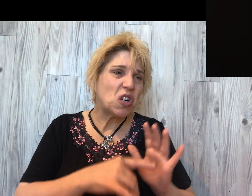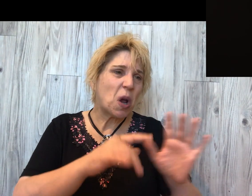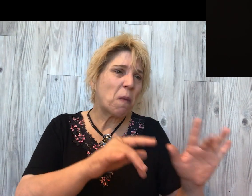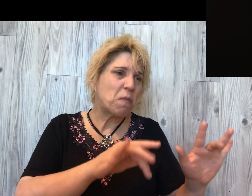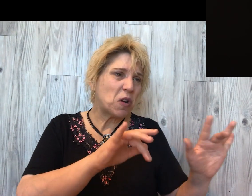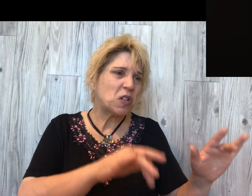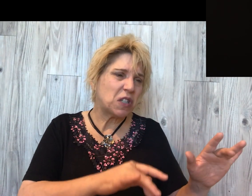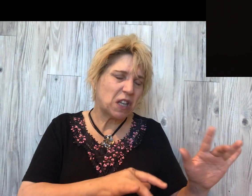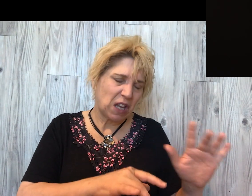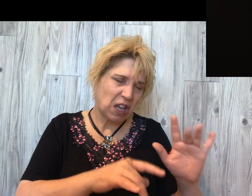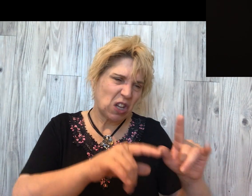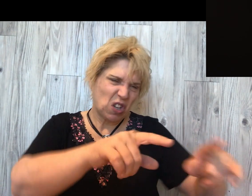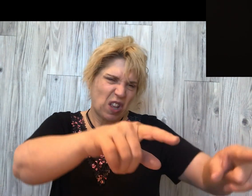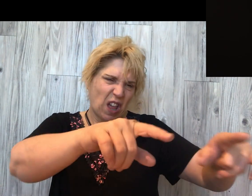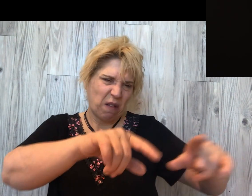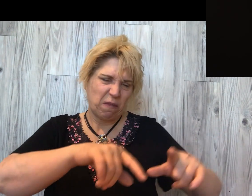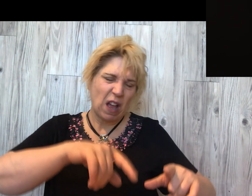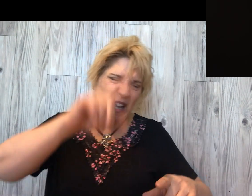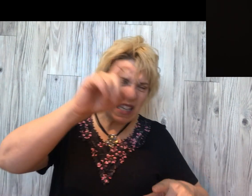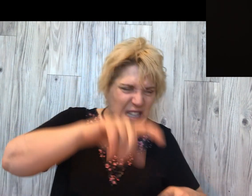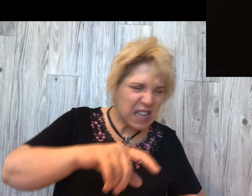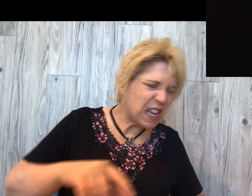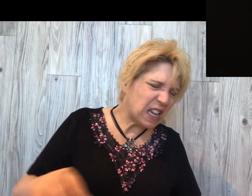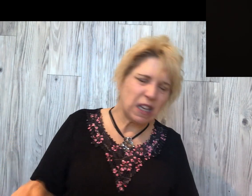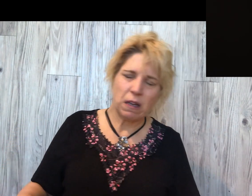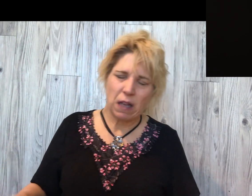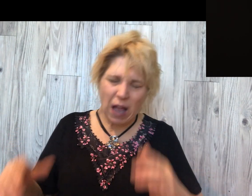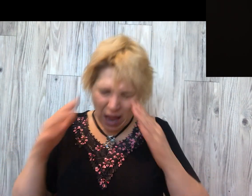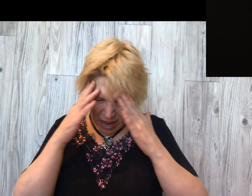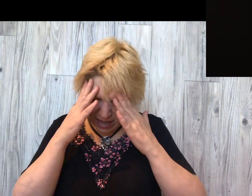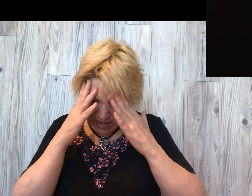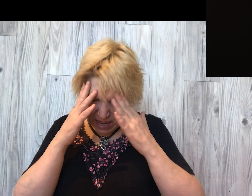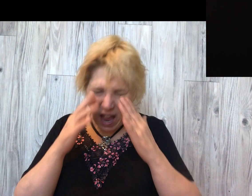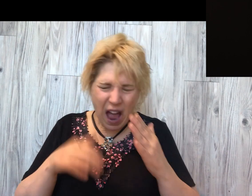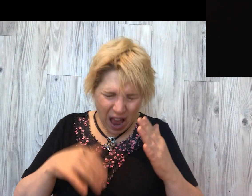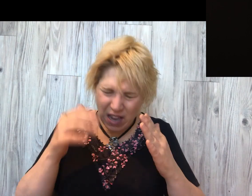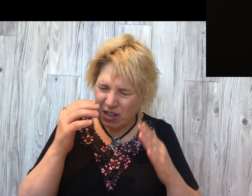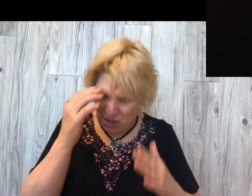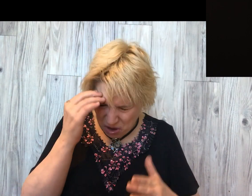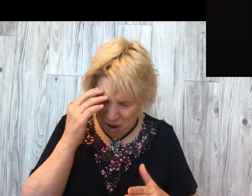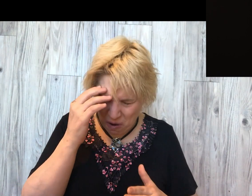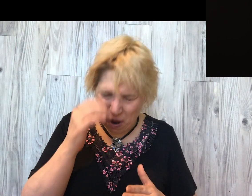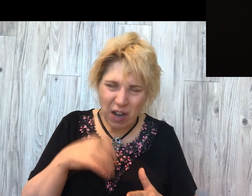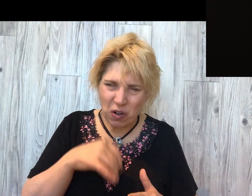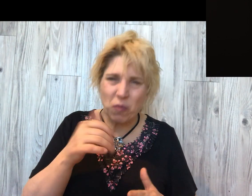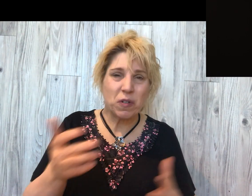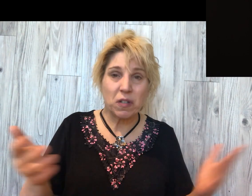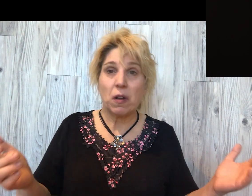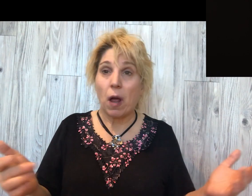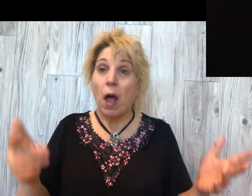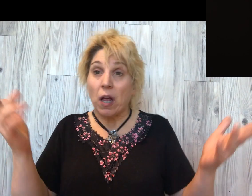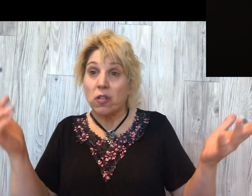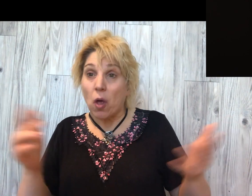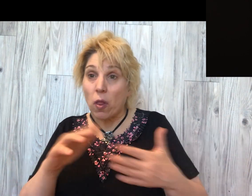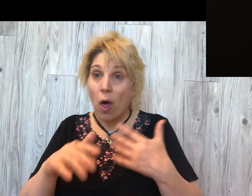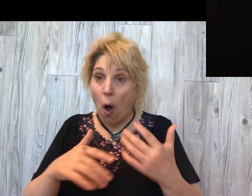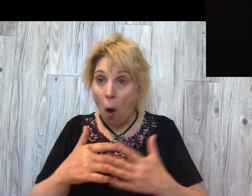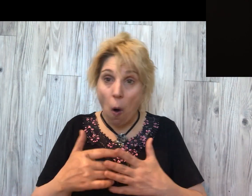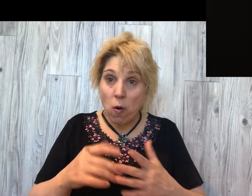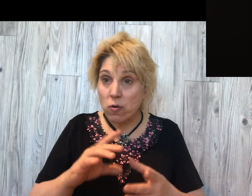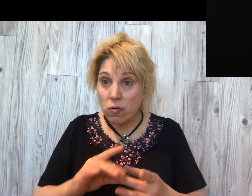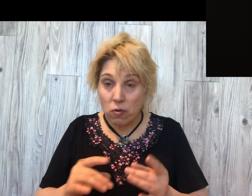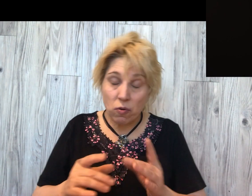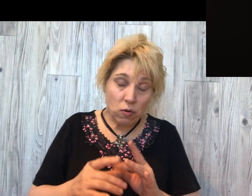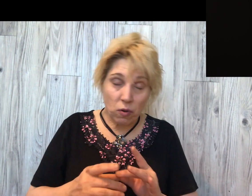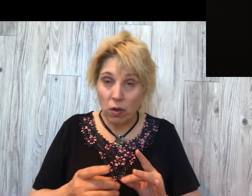Have mercy on me. I need it. I know I don't deserve it. And in this telling the story, Jesus